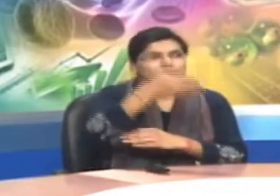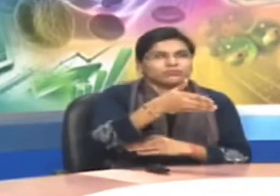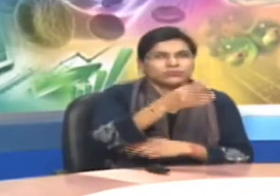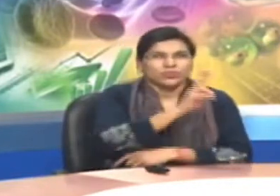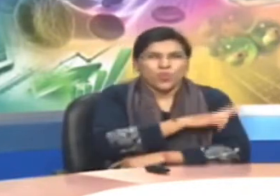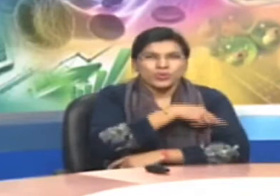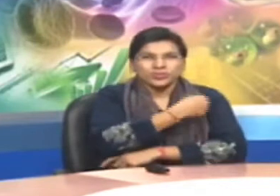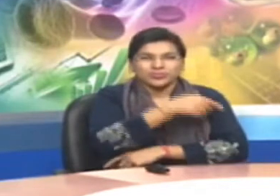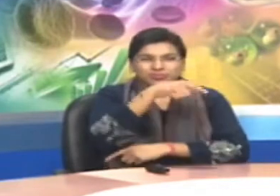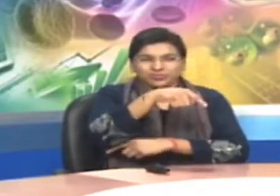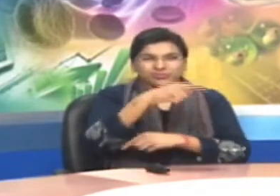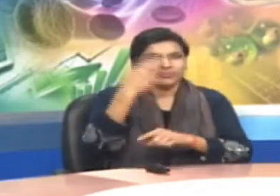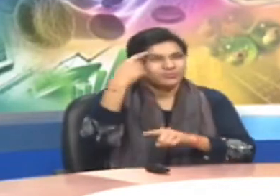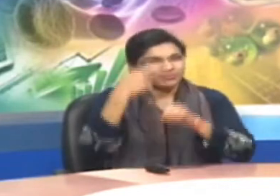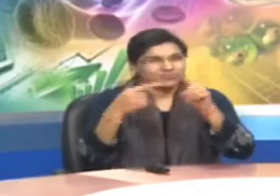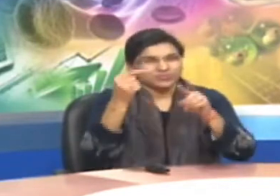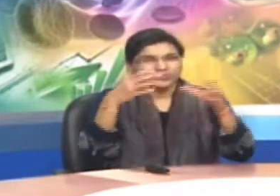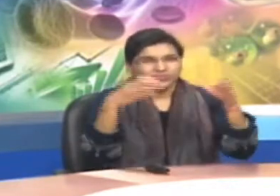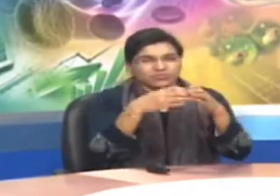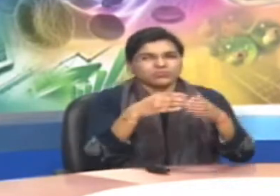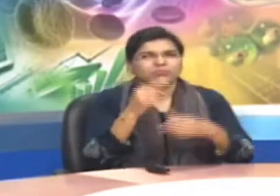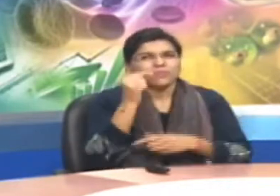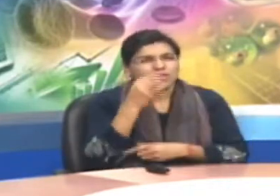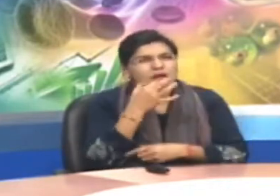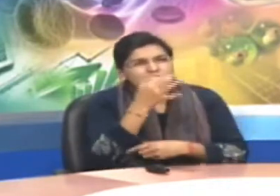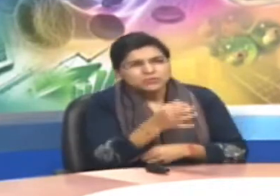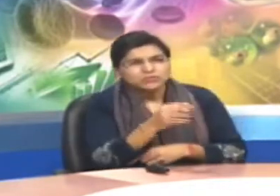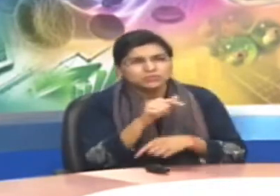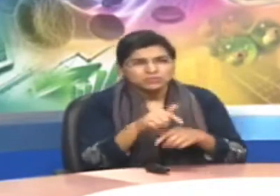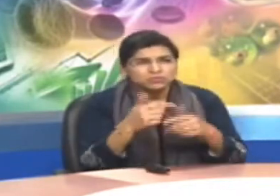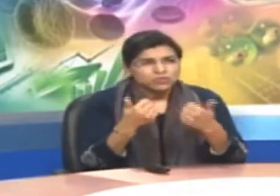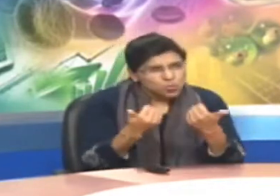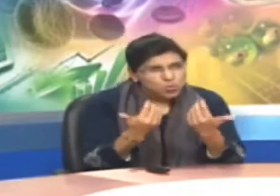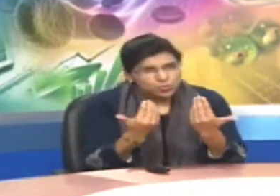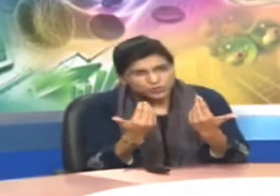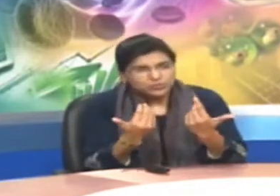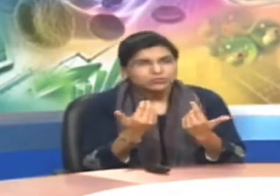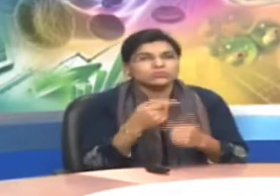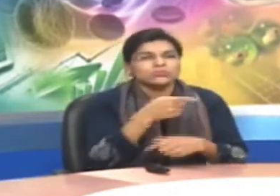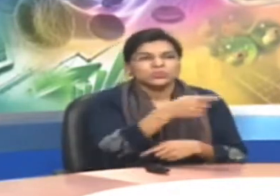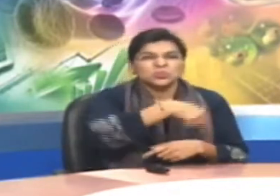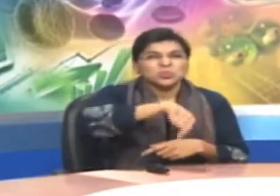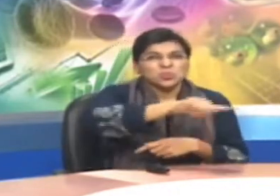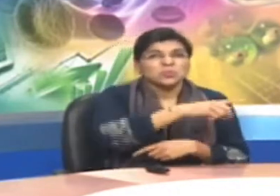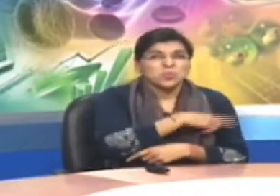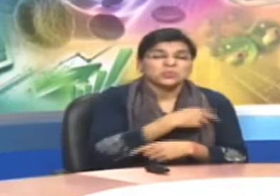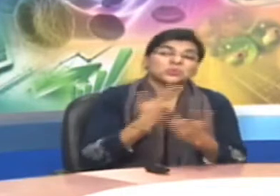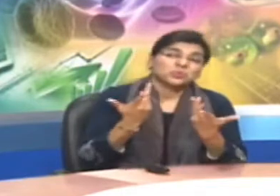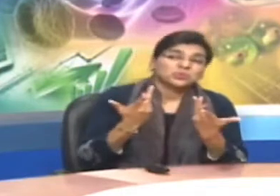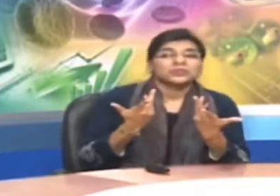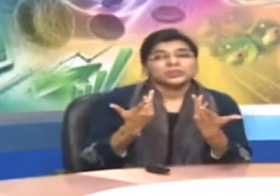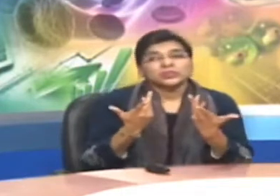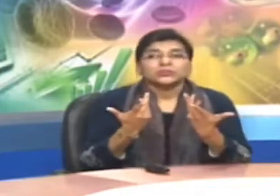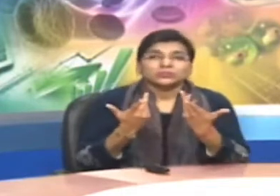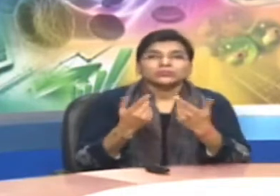The replies were not optimistic for the blind educational